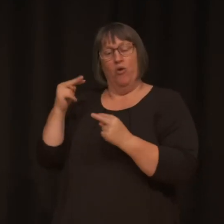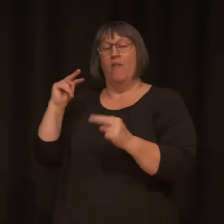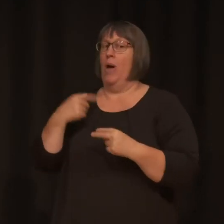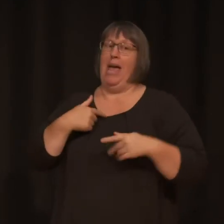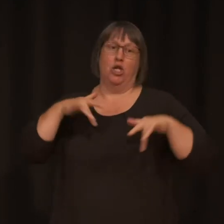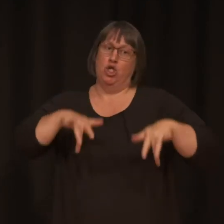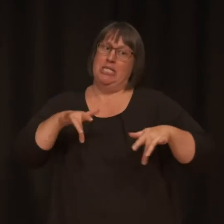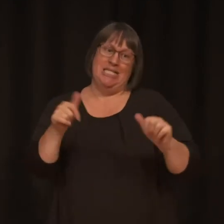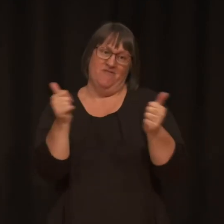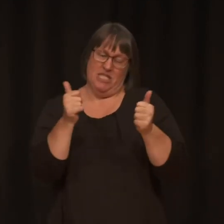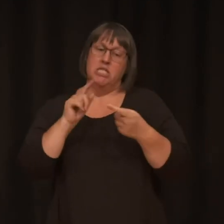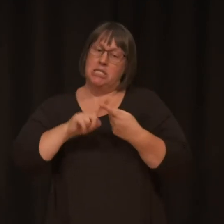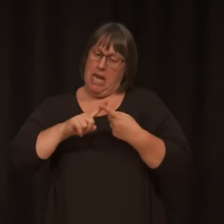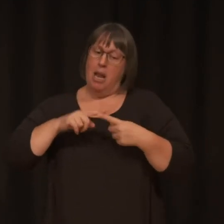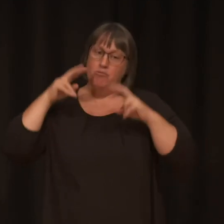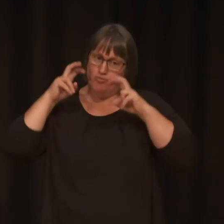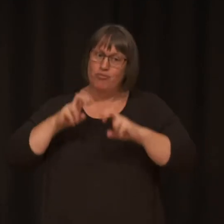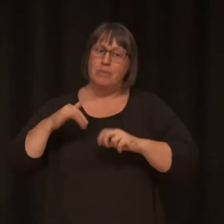there.